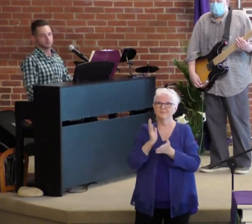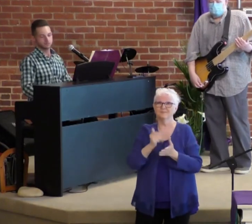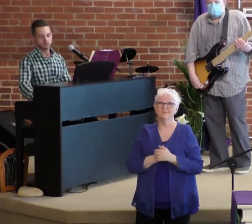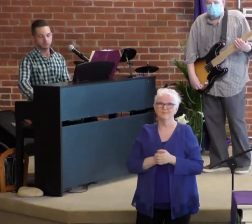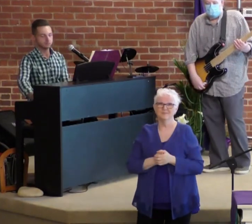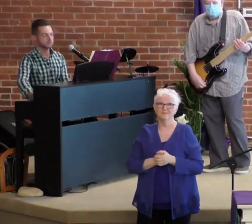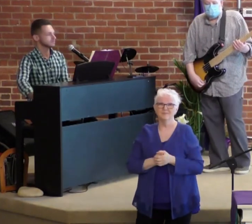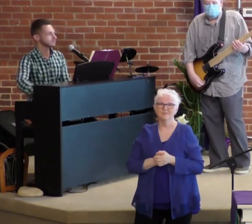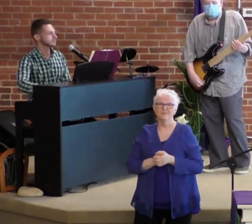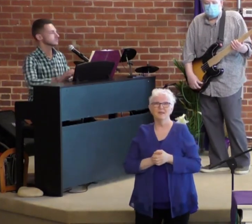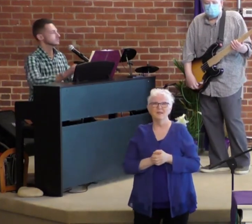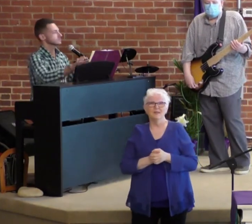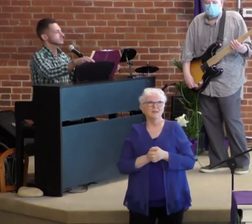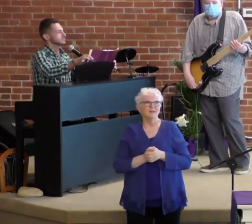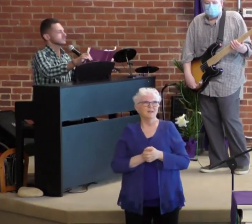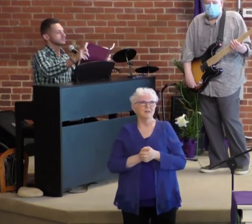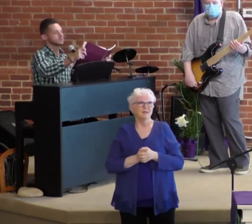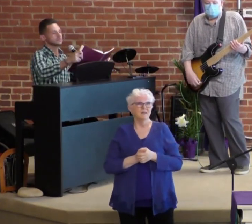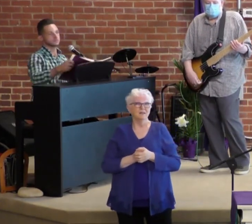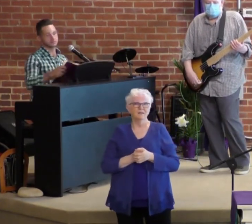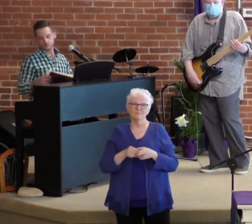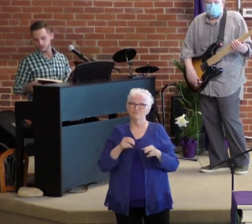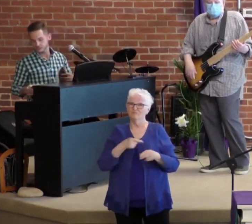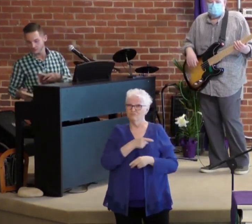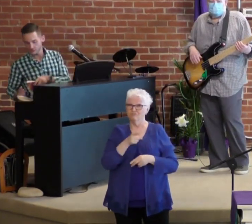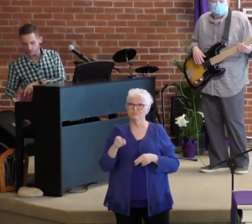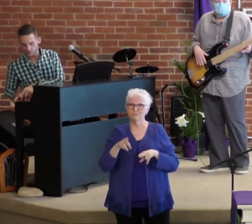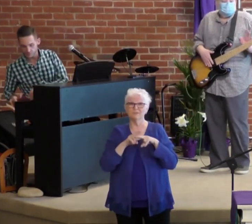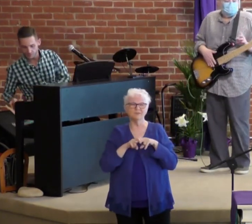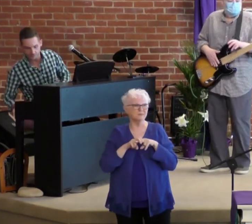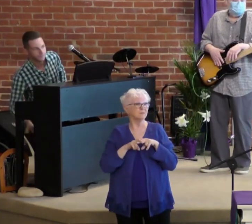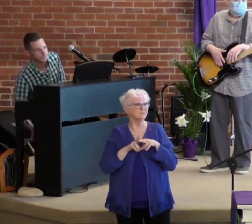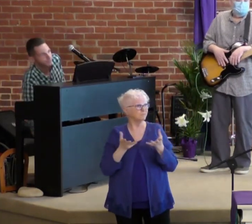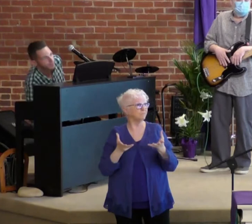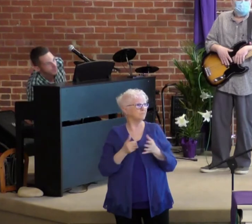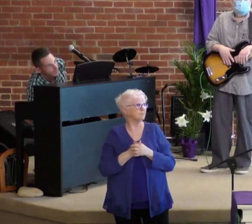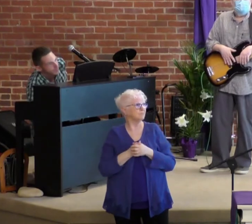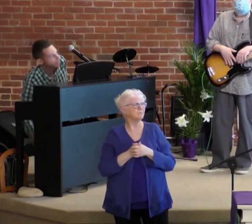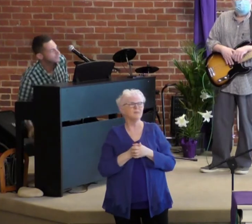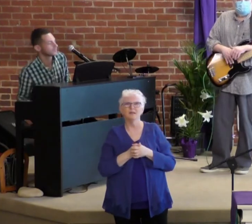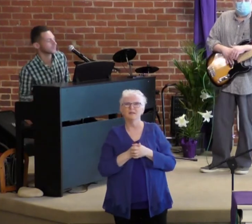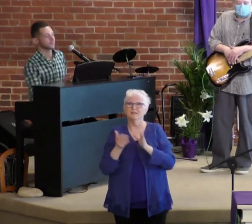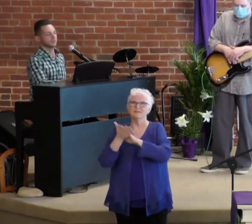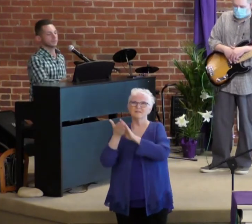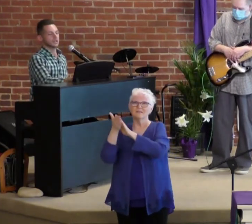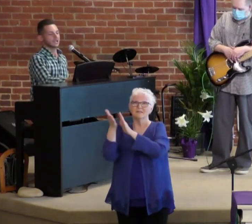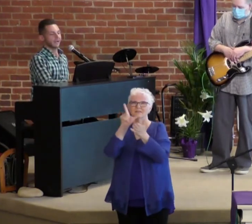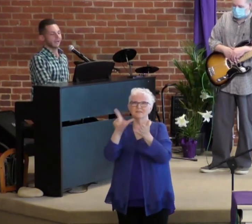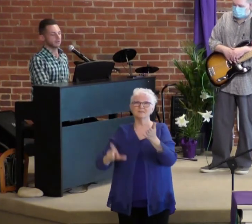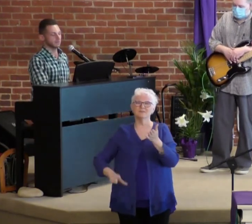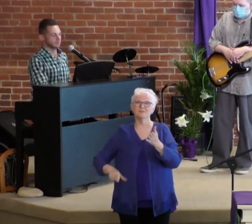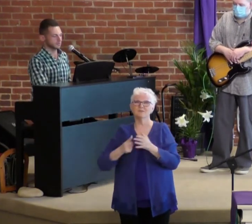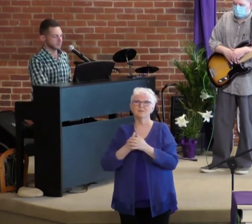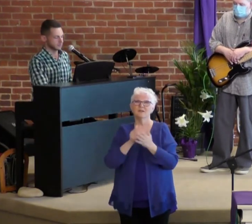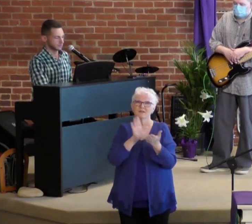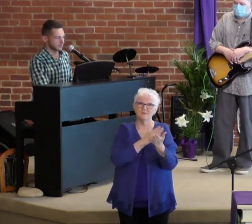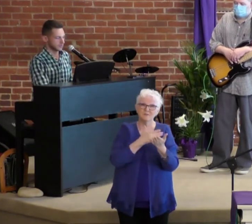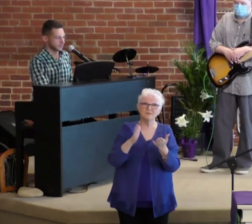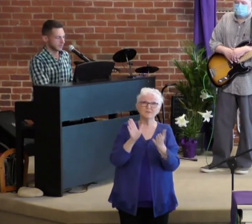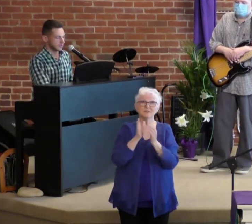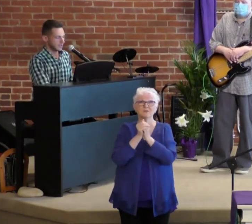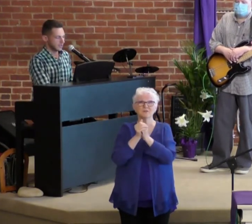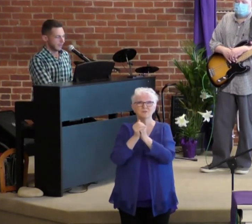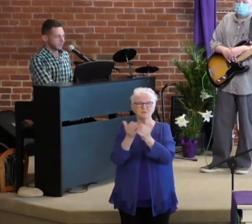You can be seated, those of you who aren't standing, and let's just praise the Lord in some music and worship right